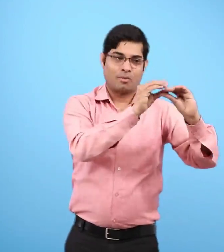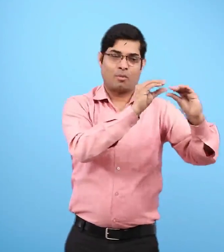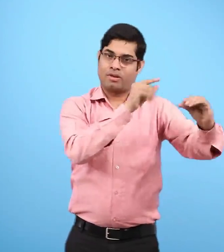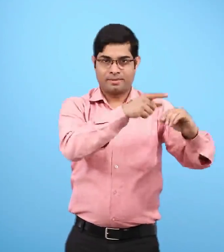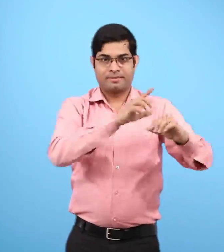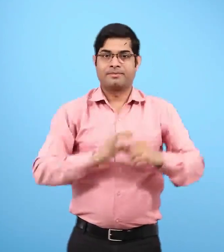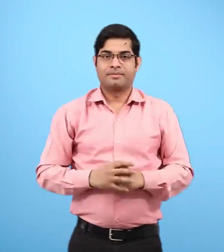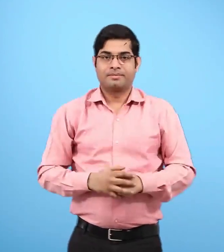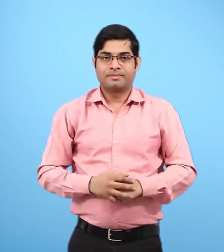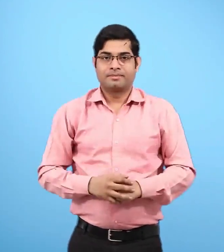the thinnest.